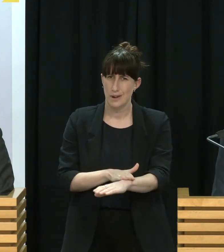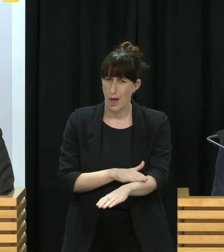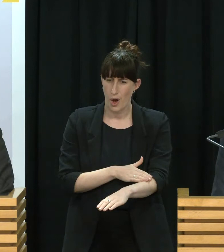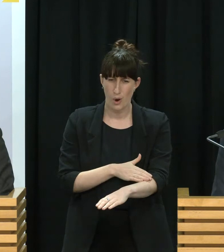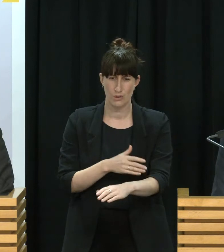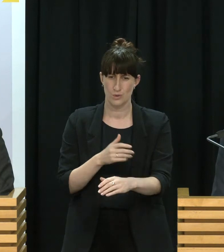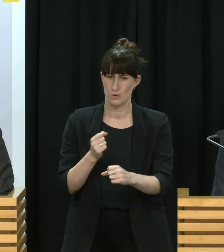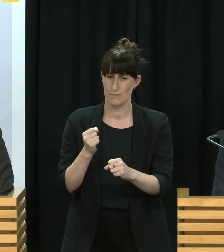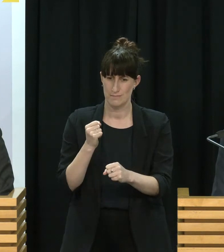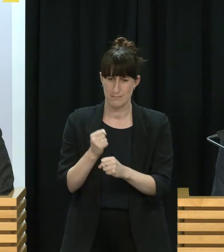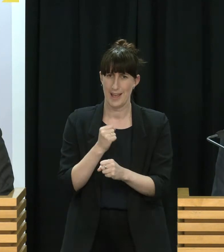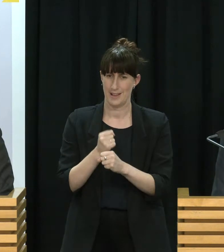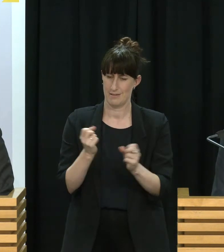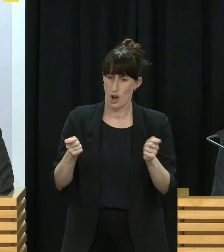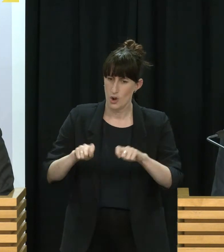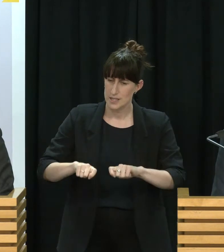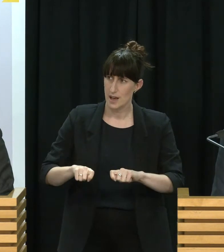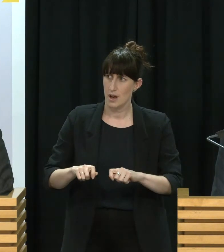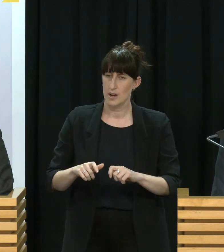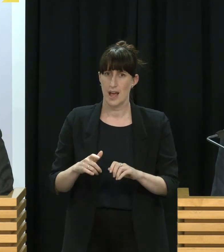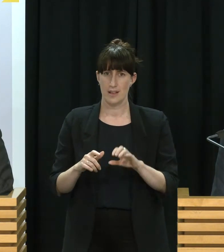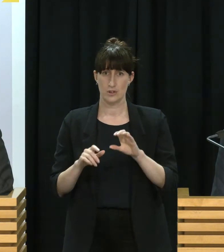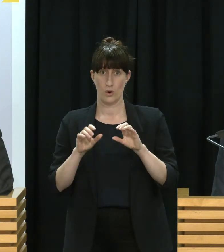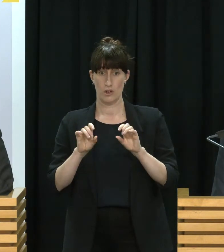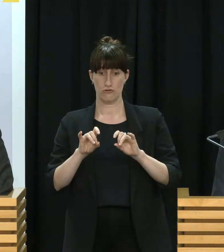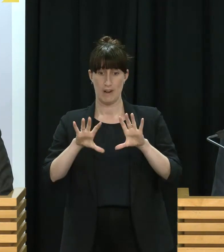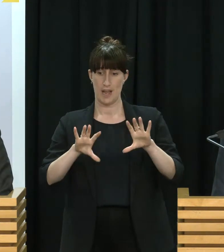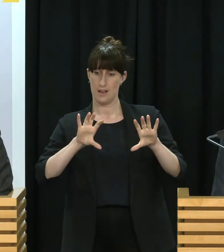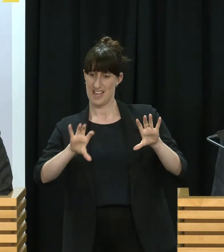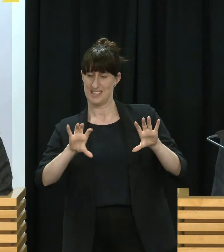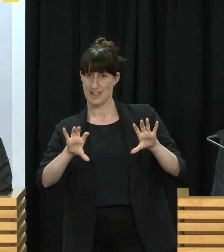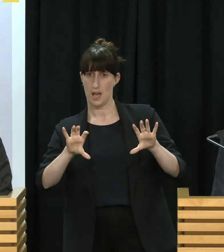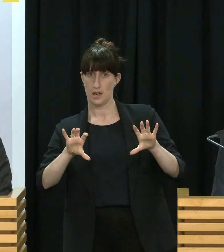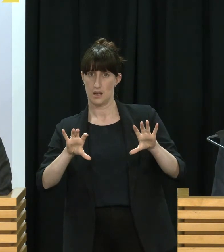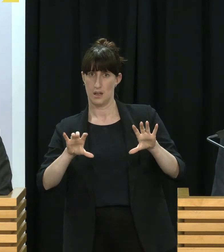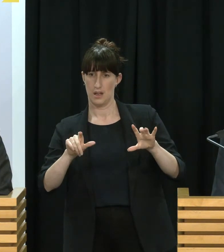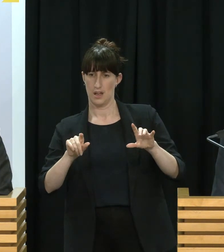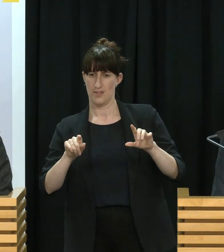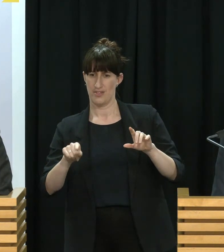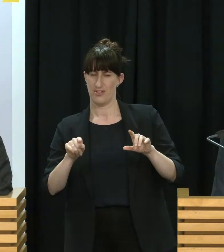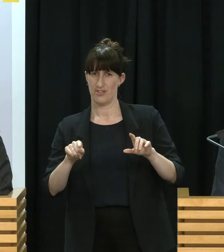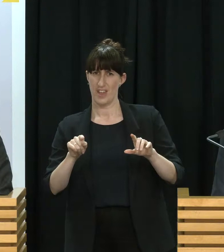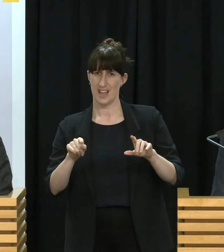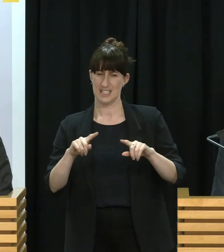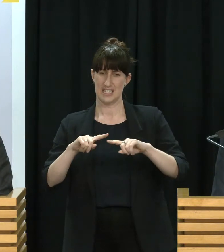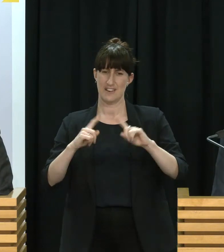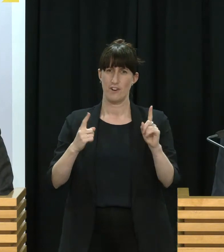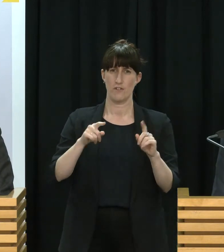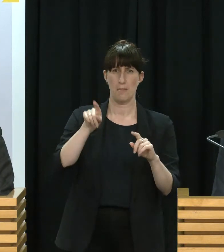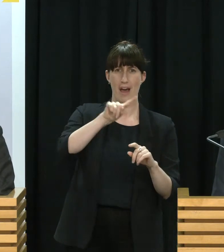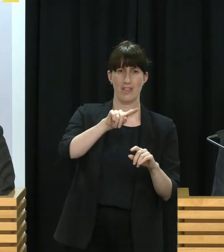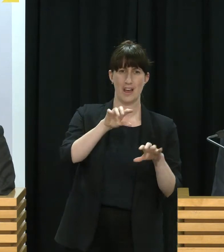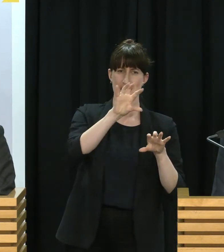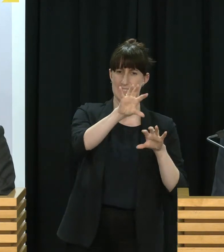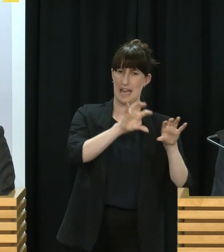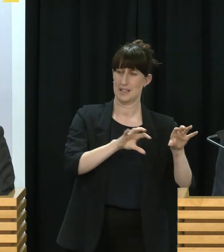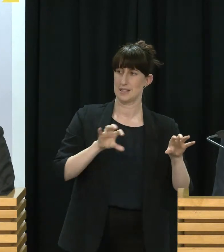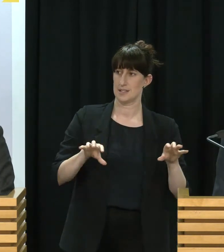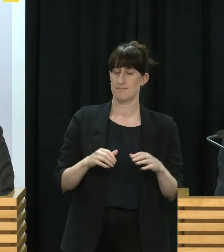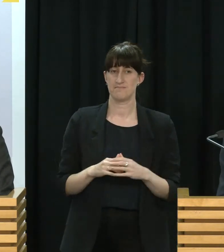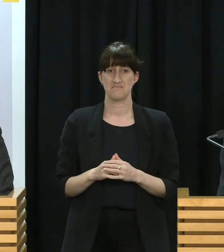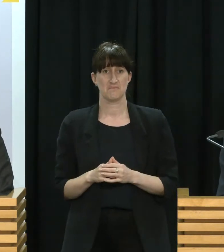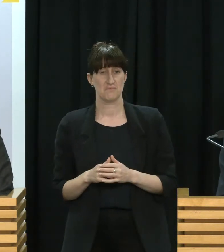one state's so obviously out of step with the other hotspots? Like, is Sydney a team player, do you think? I think all of their states have a slightly